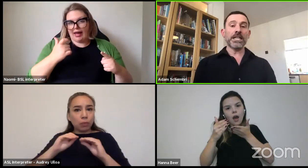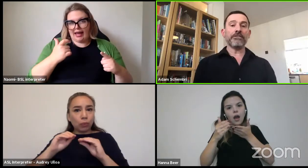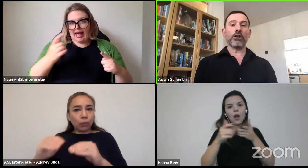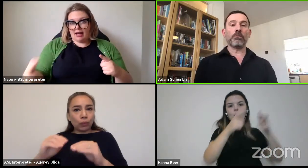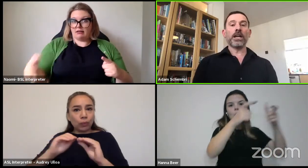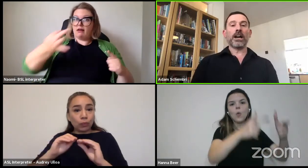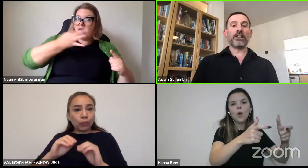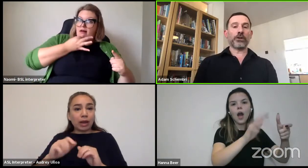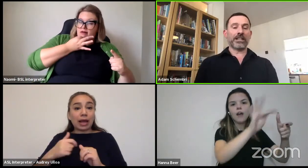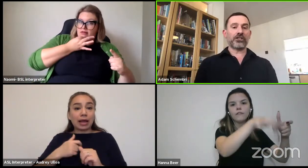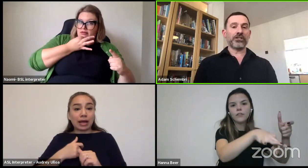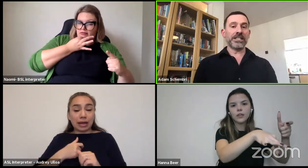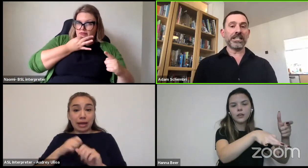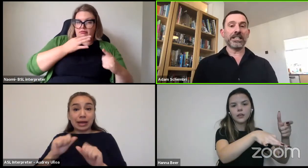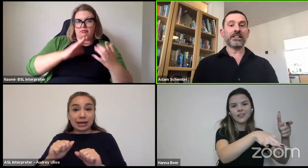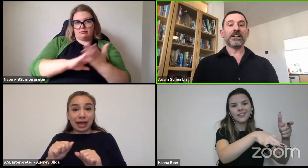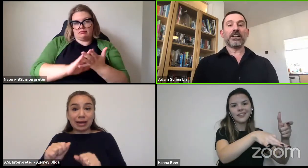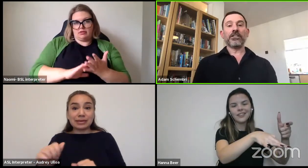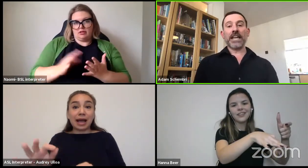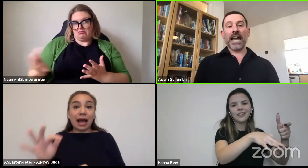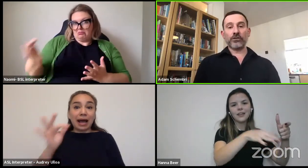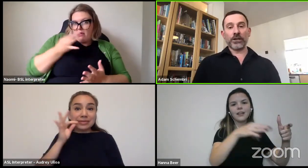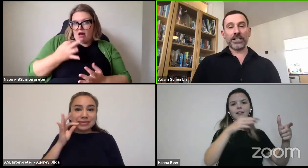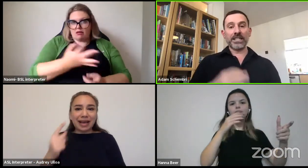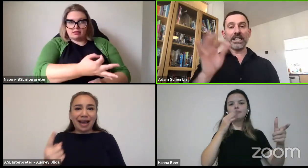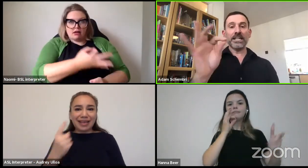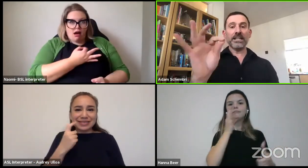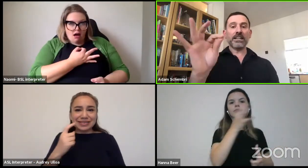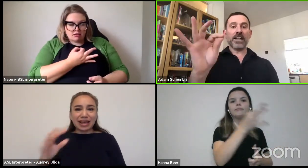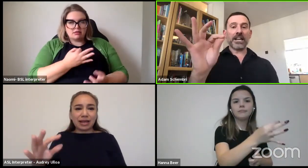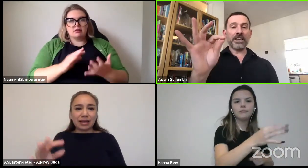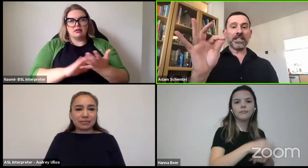towards me from a location near the